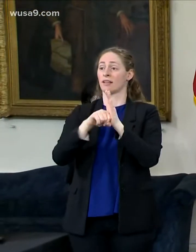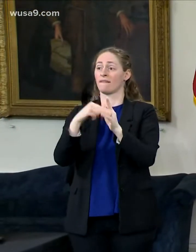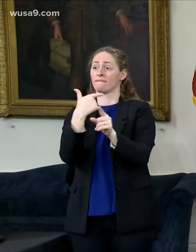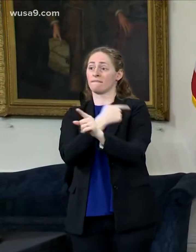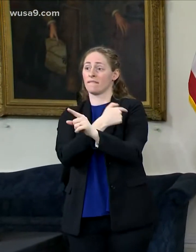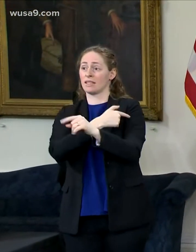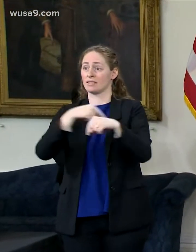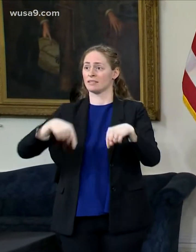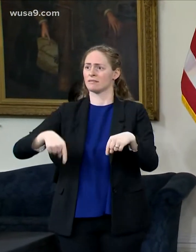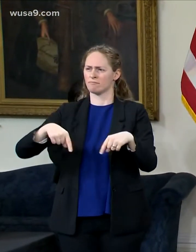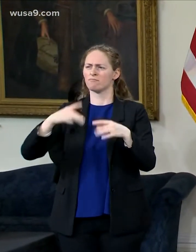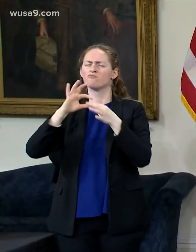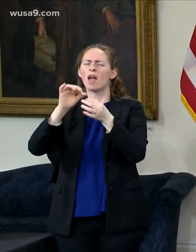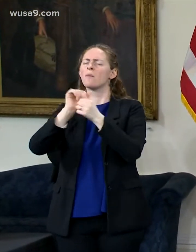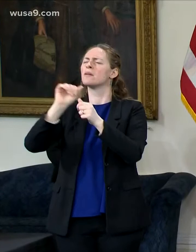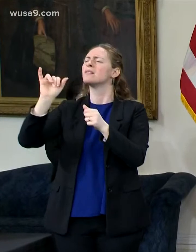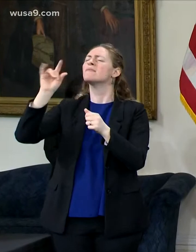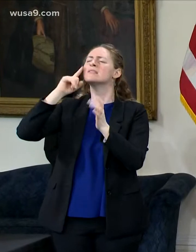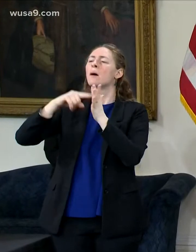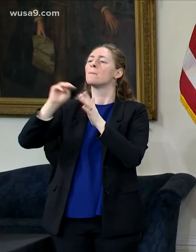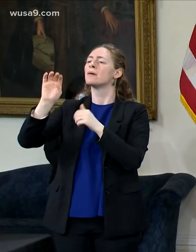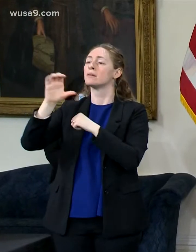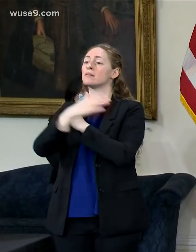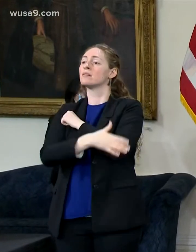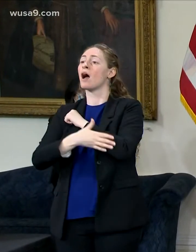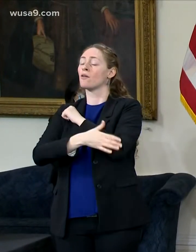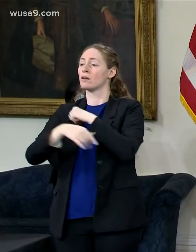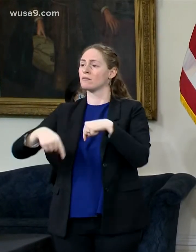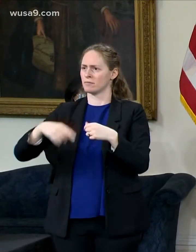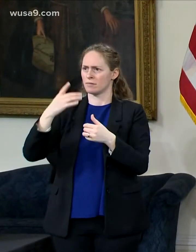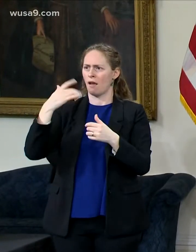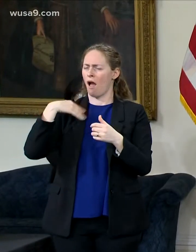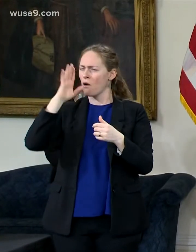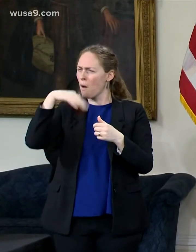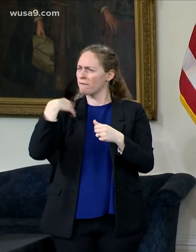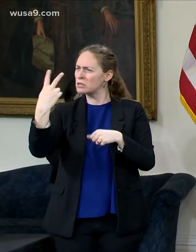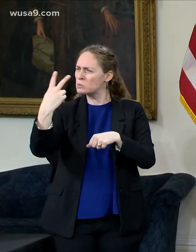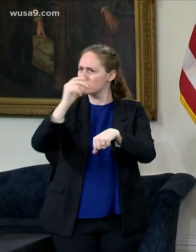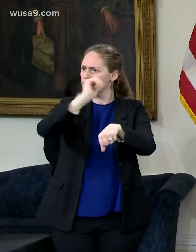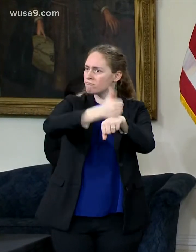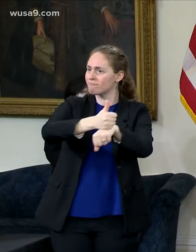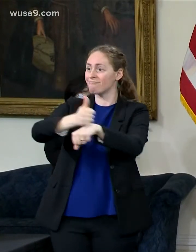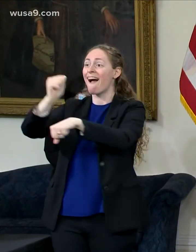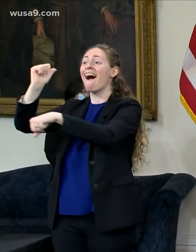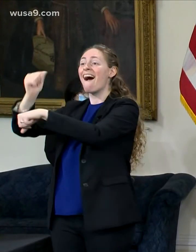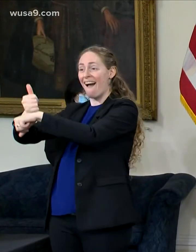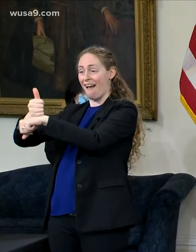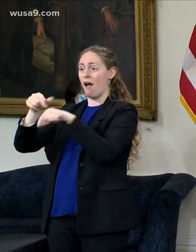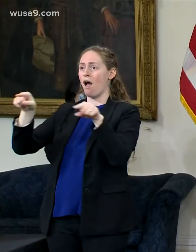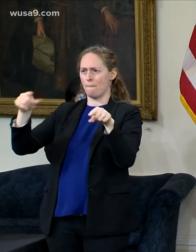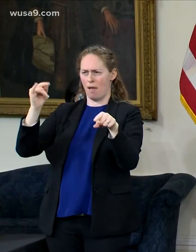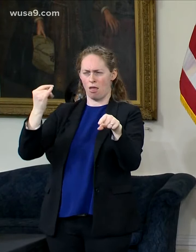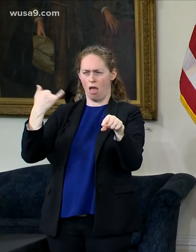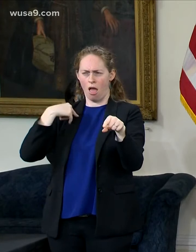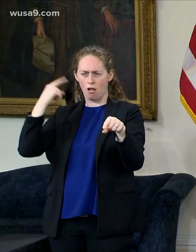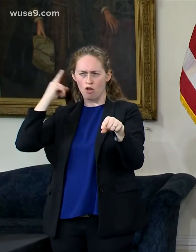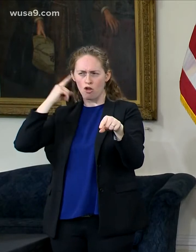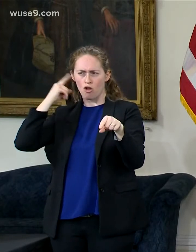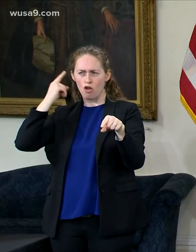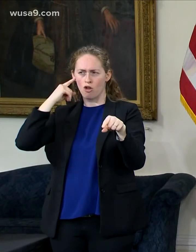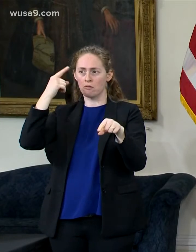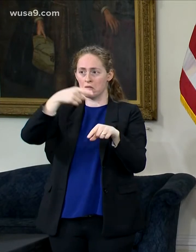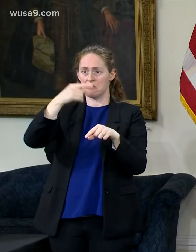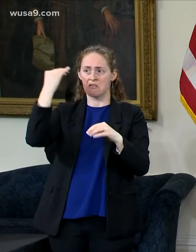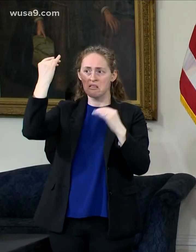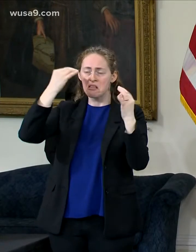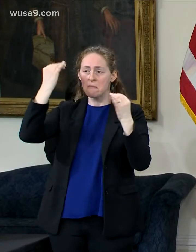County, two examples were given of specific locations. I've heard County Executive Pittman throw out the idea of maybe stadium. I've heard speculation of